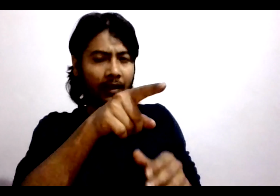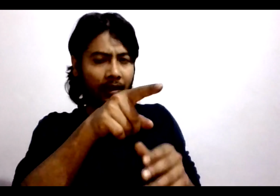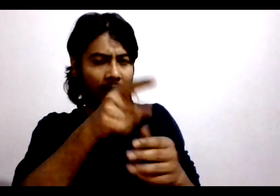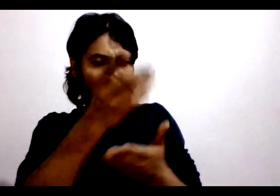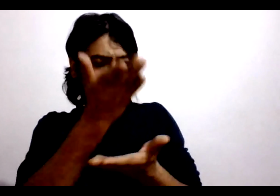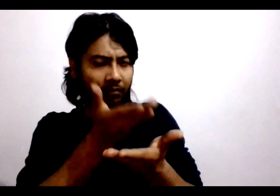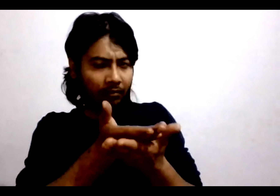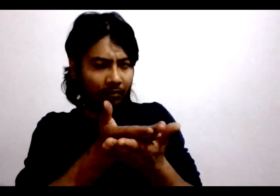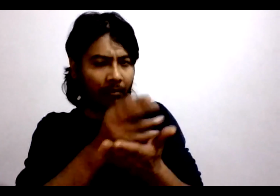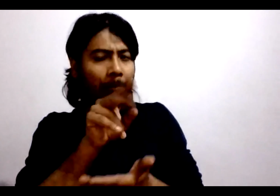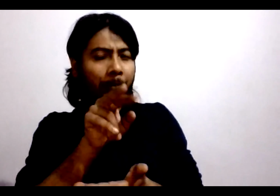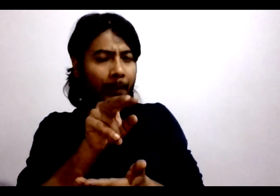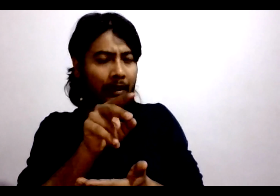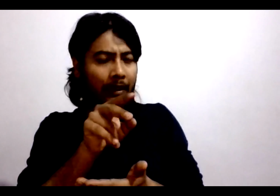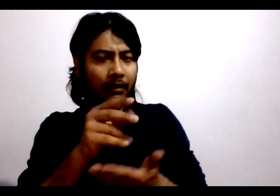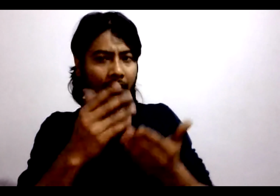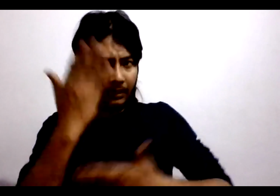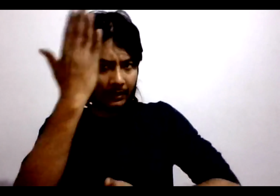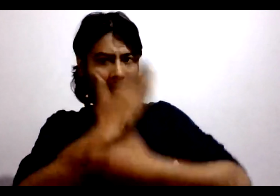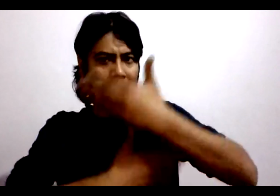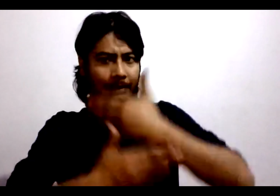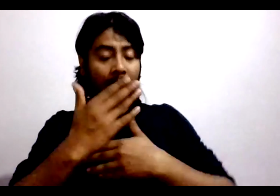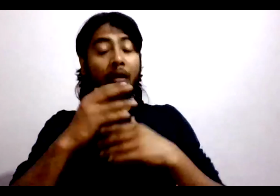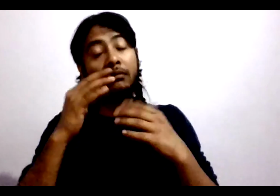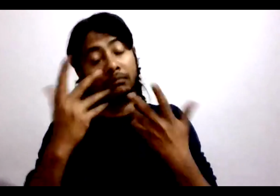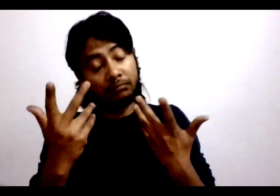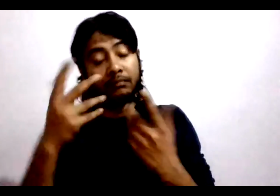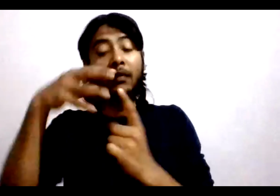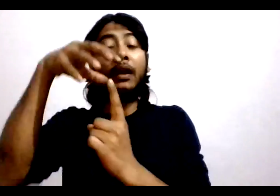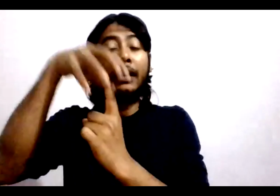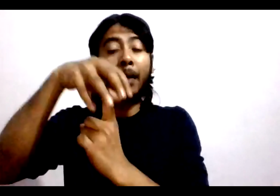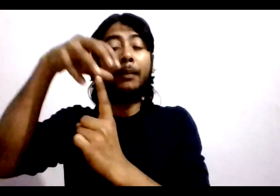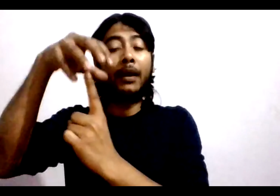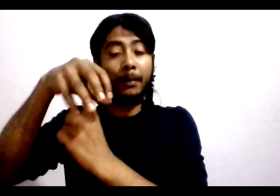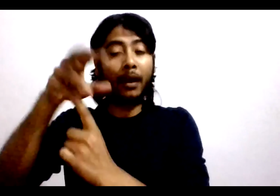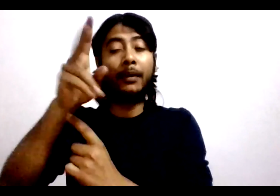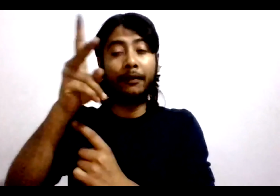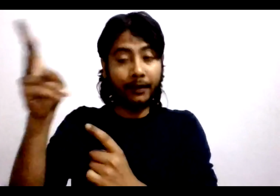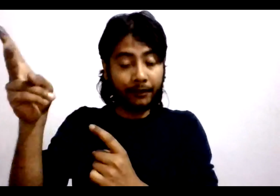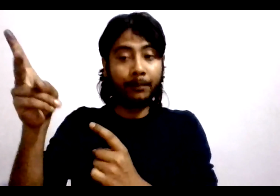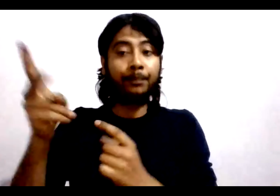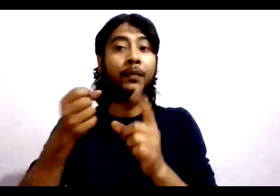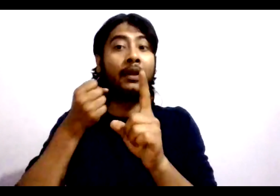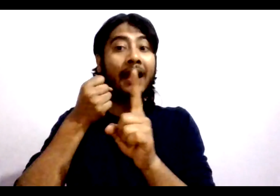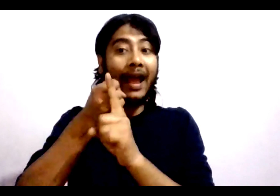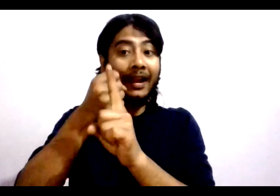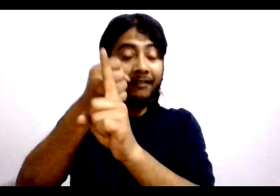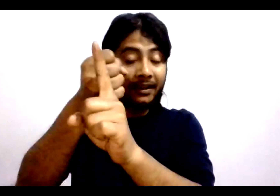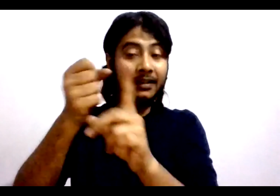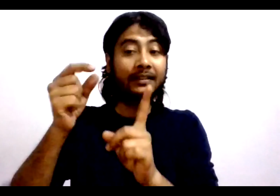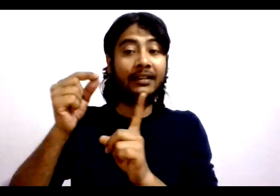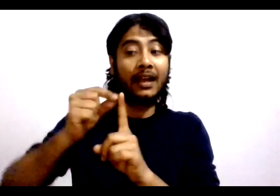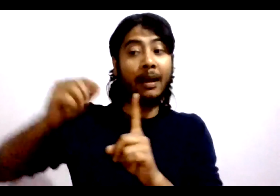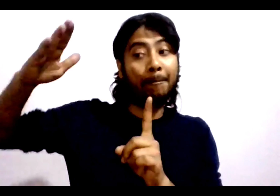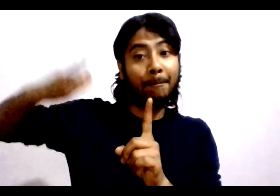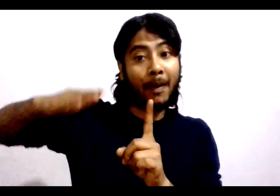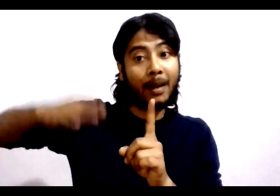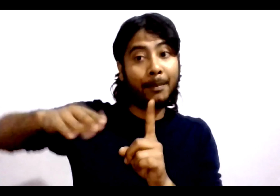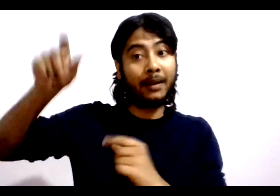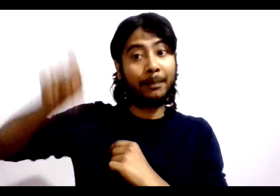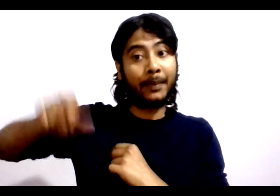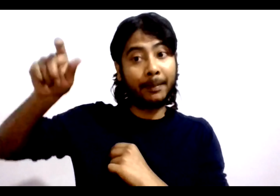of effort from many authorities, many activists and parliamentarians and